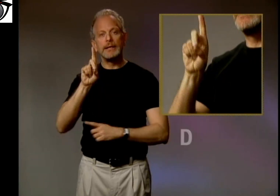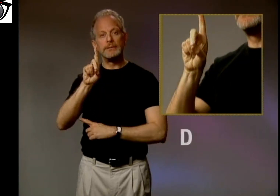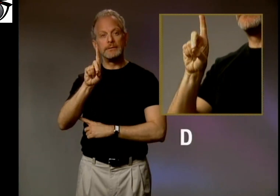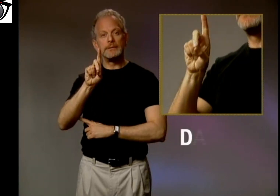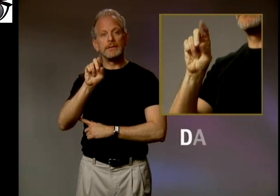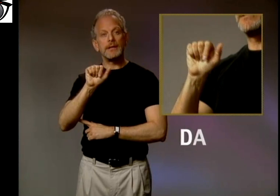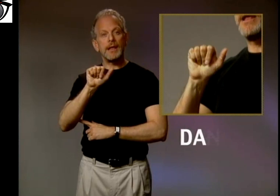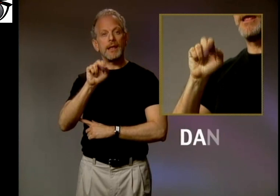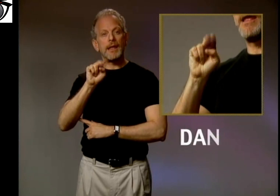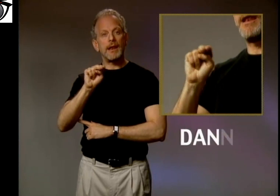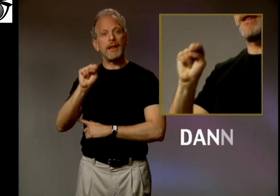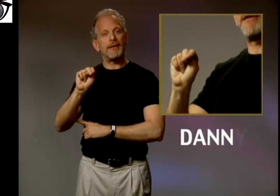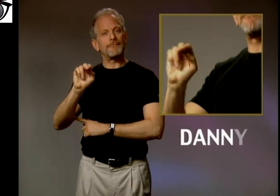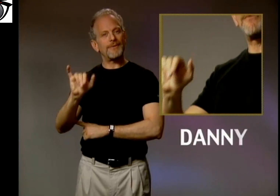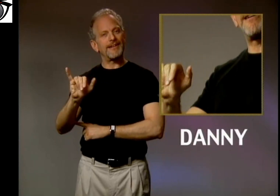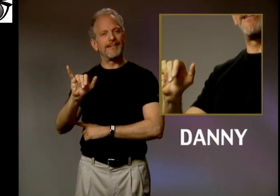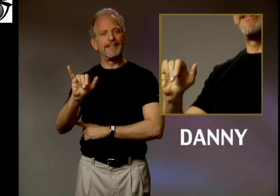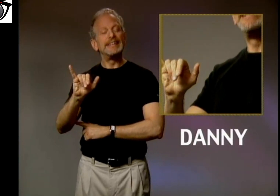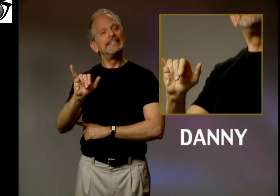letters.